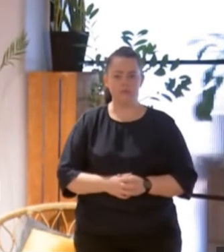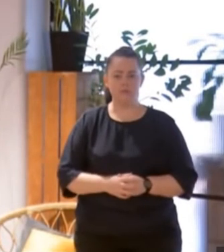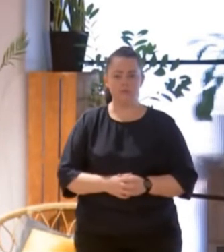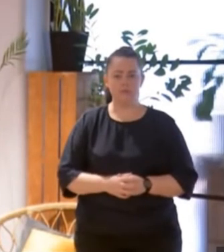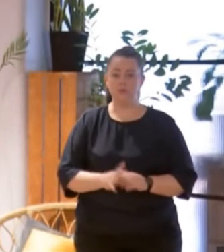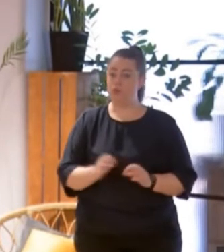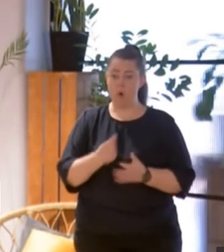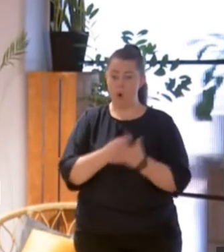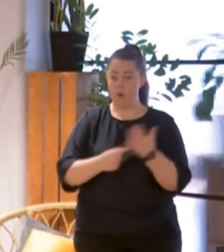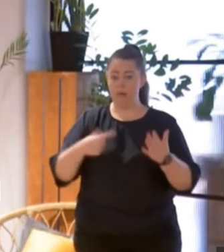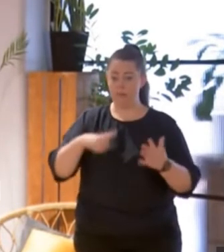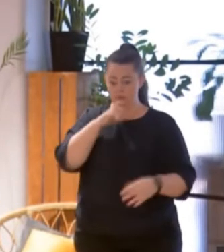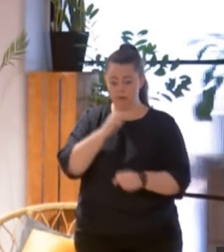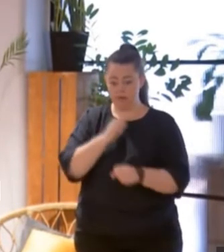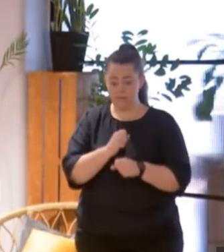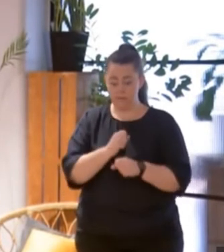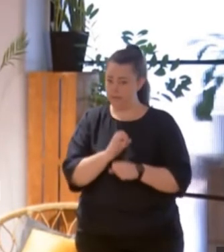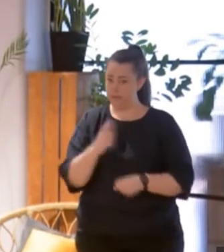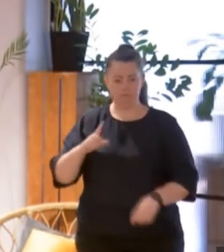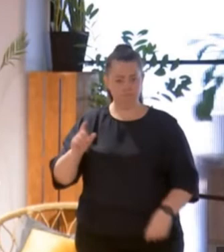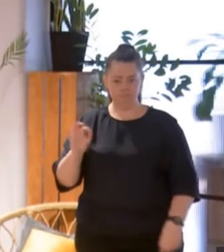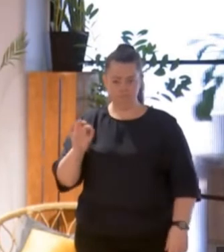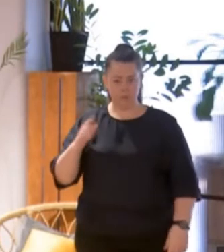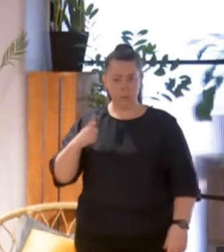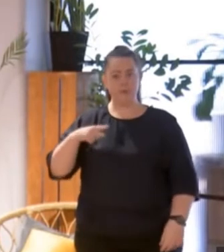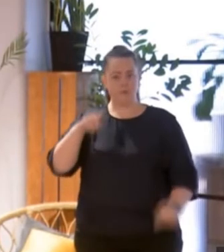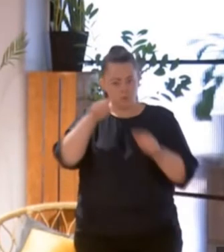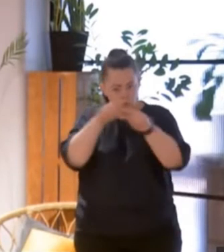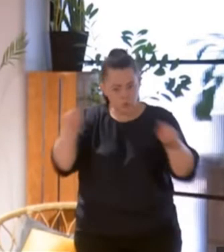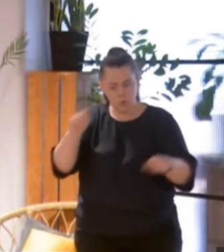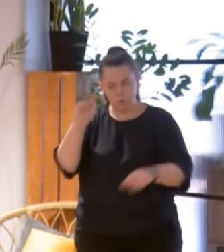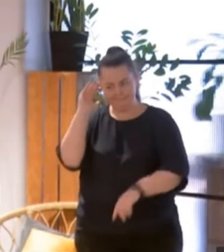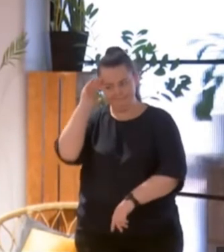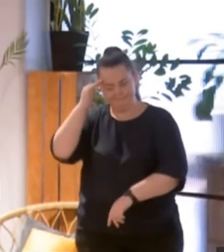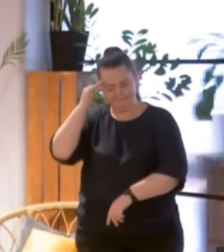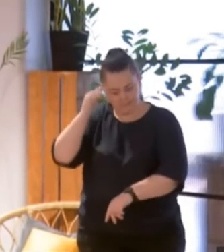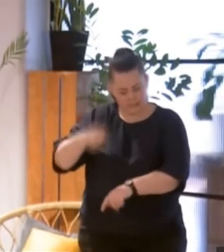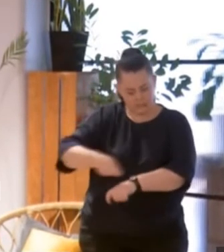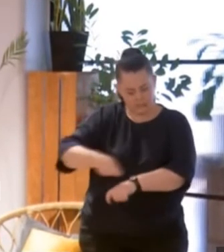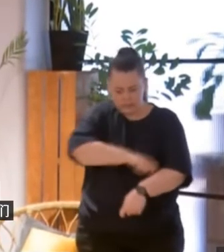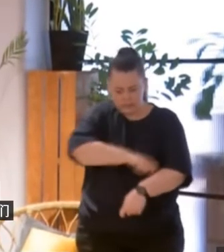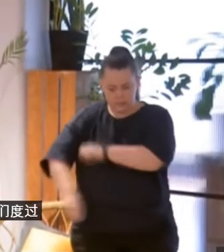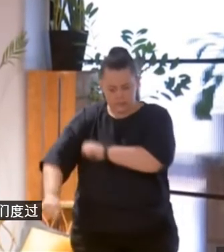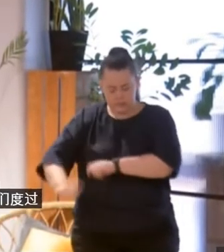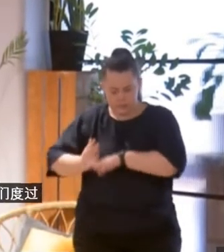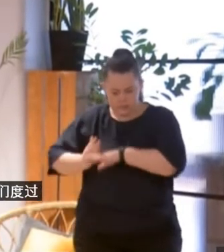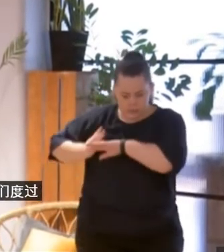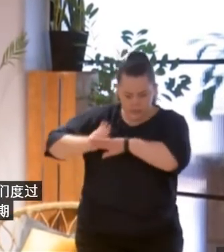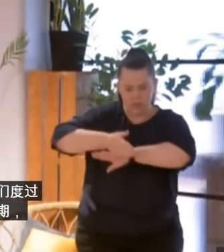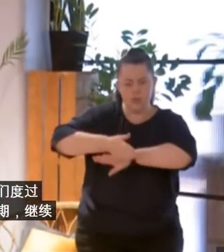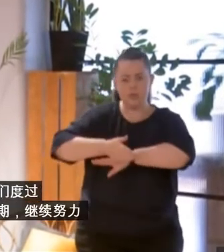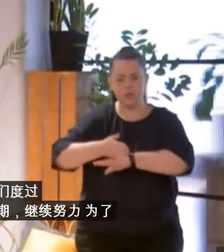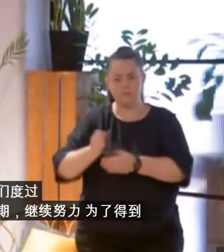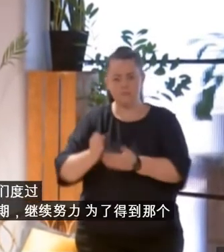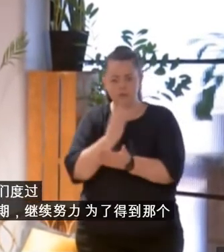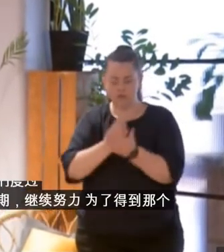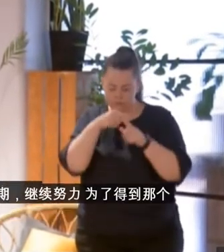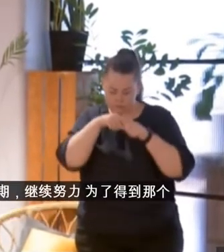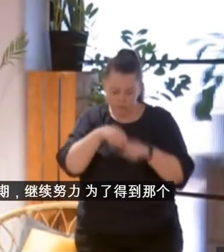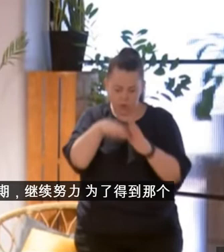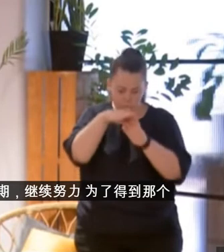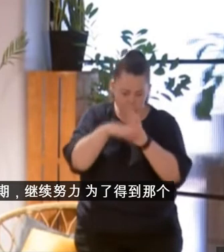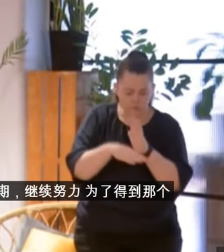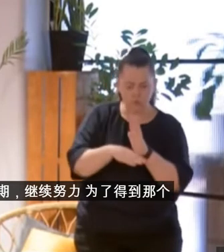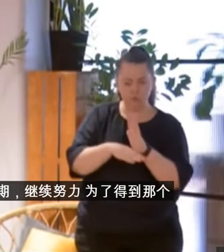government, that's because of you and the efforts that you've made. We've just got to keep that effort up. We've just got to keep that effort up as we move through this period of time. We need to get